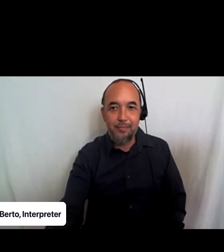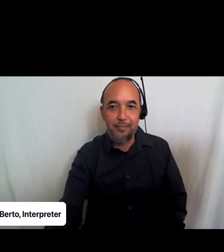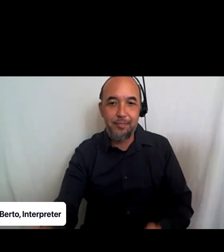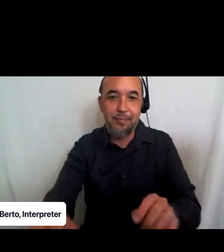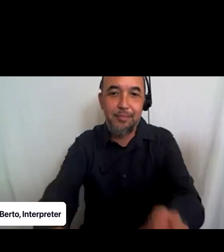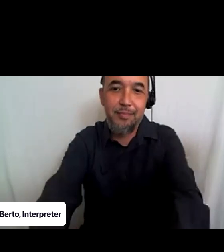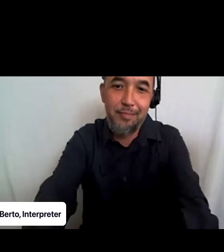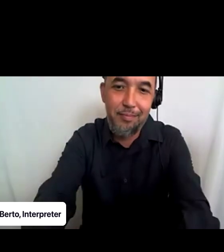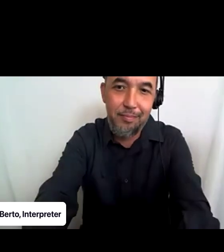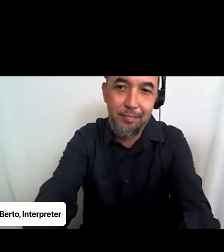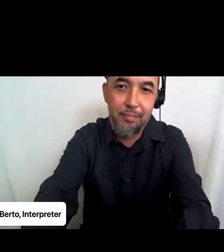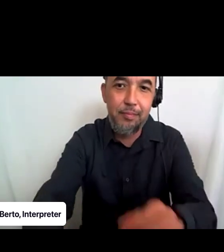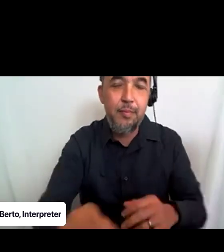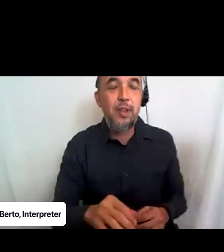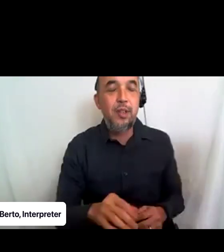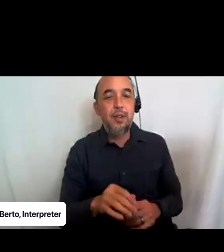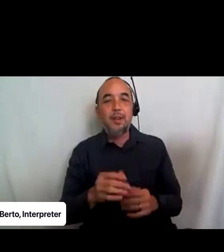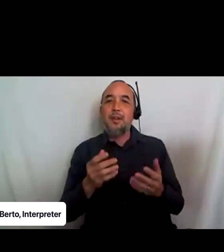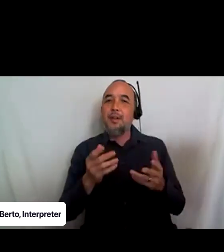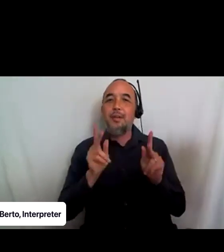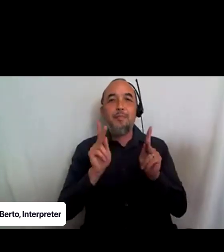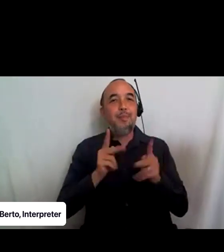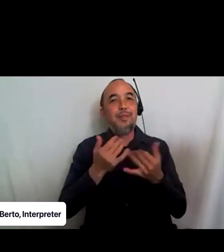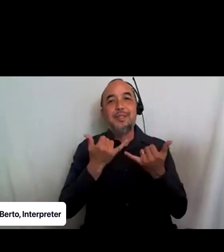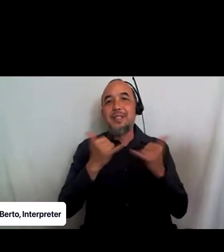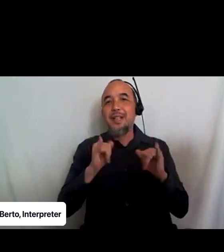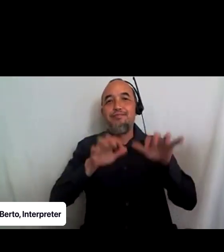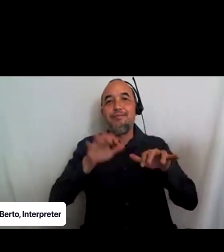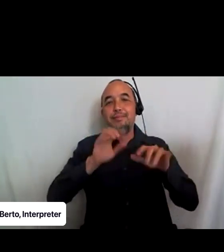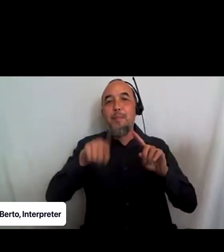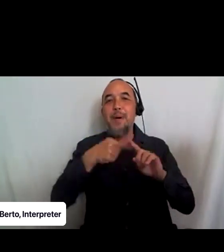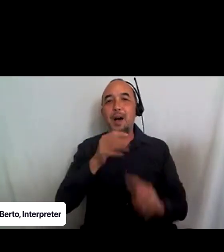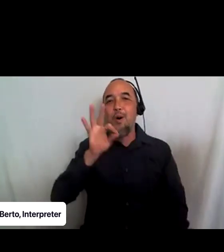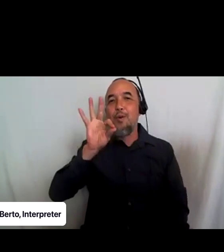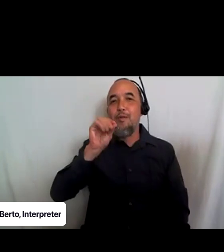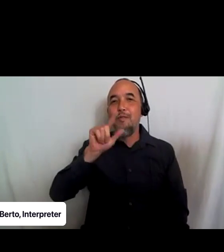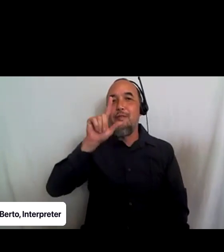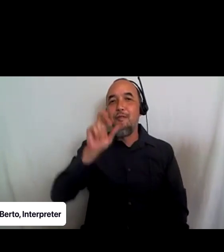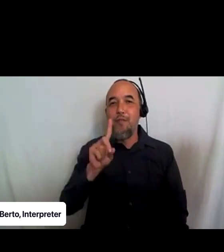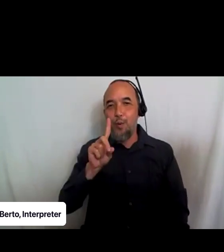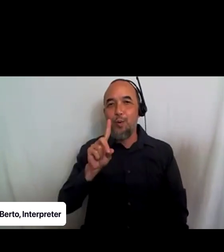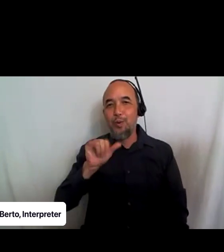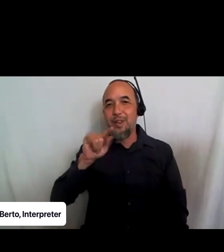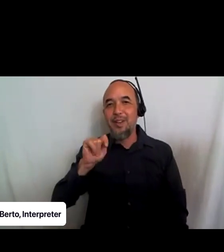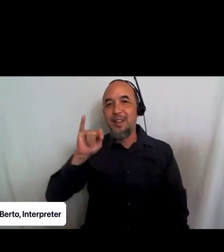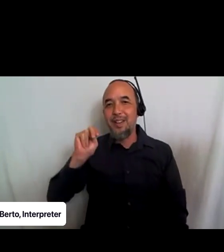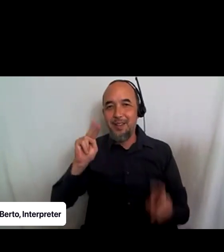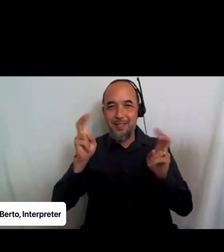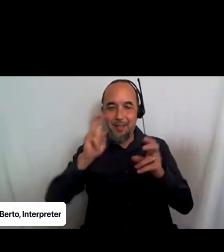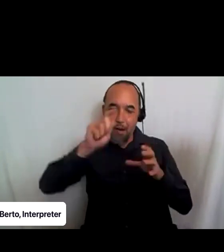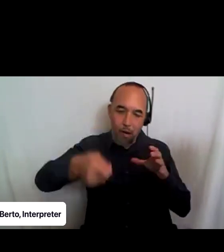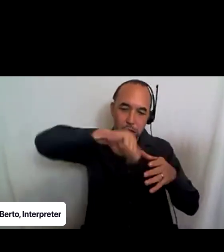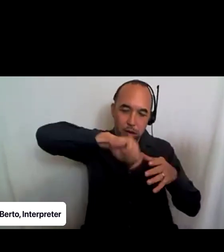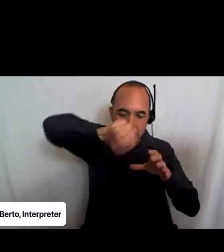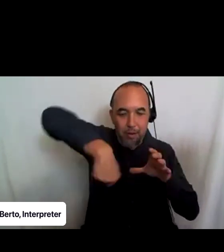All right. Yep. All right. Put that in, and it should be nicely integrated, nice